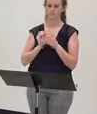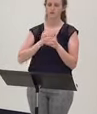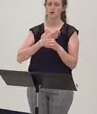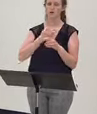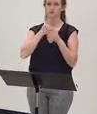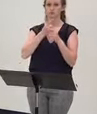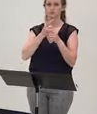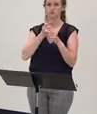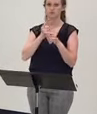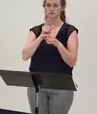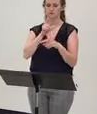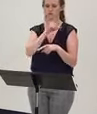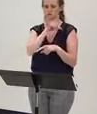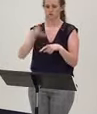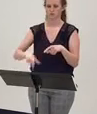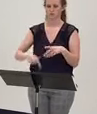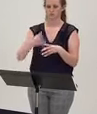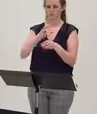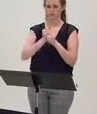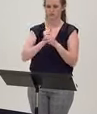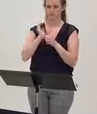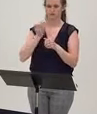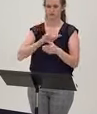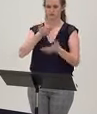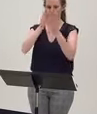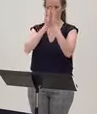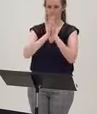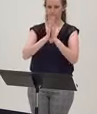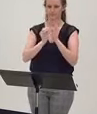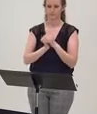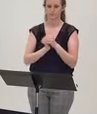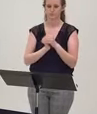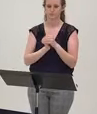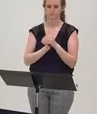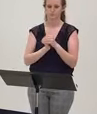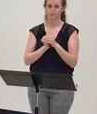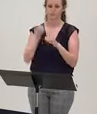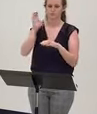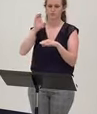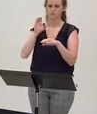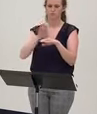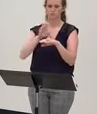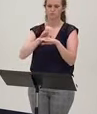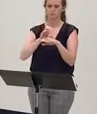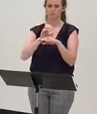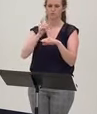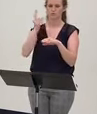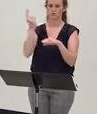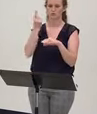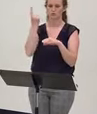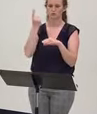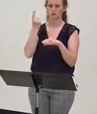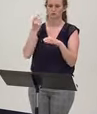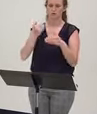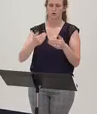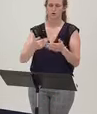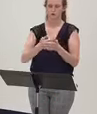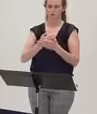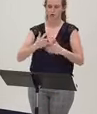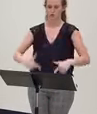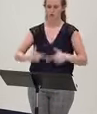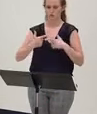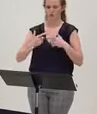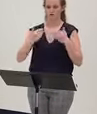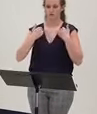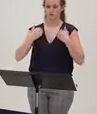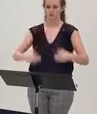Our response is, Lord, receive our prayer. That the church may constantly find renewal